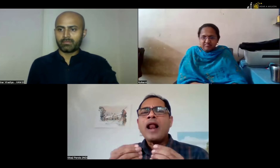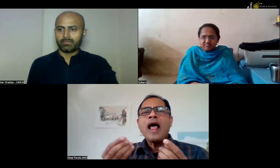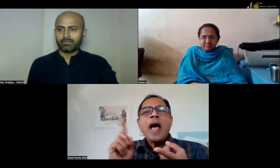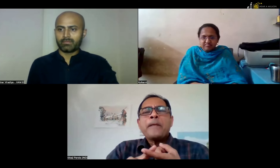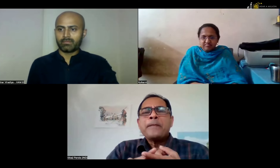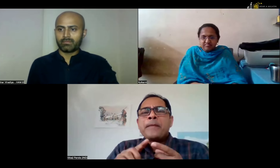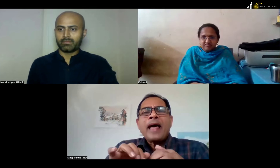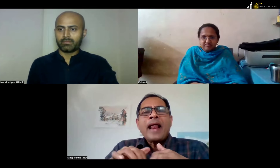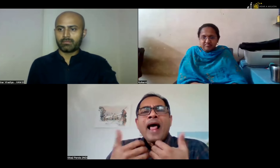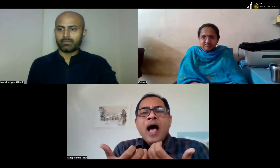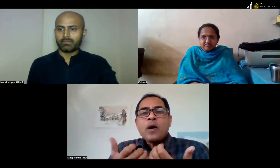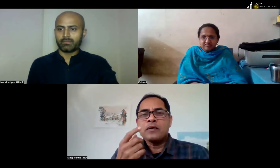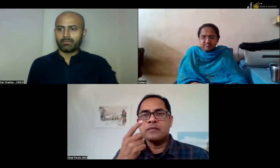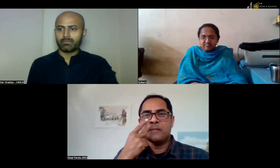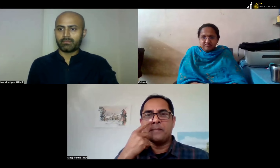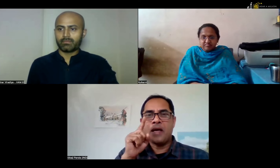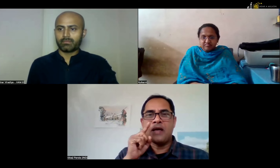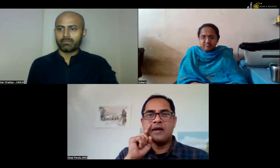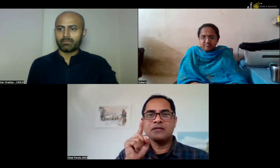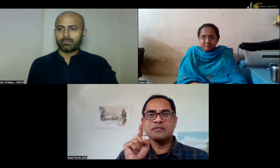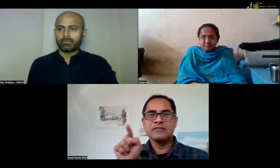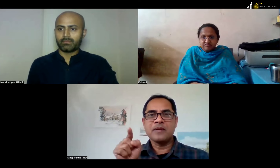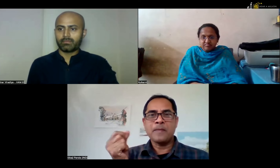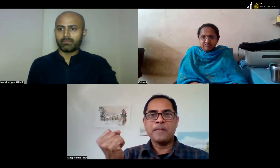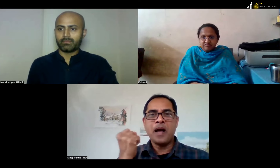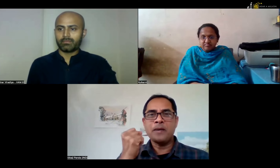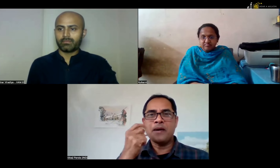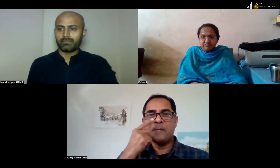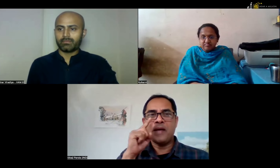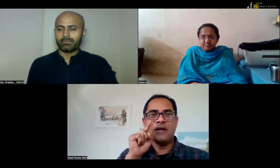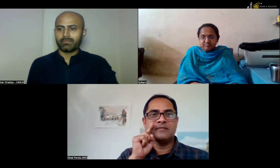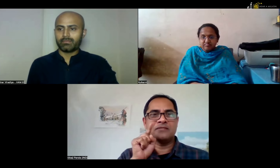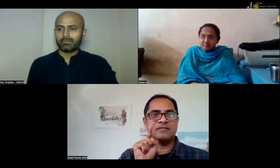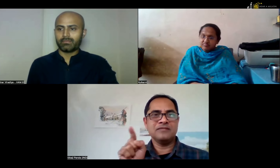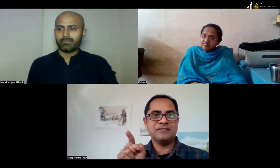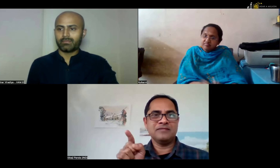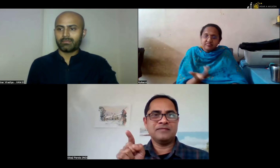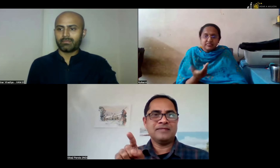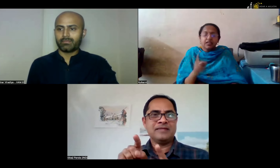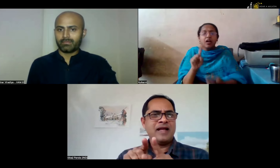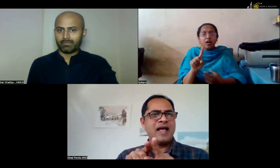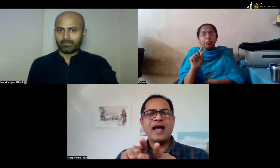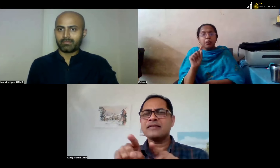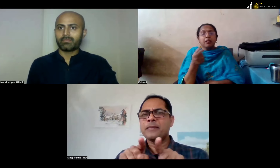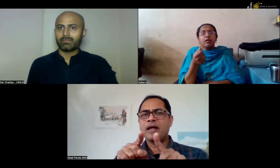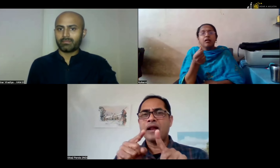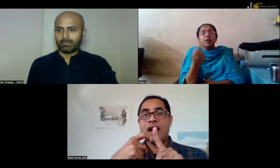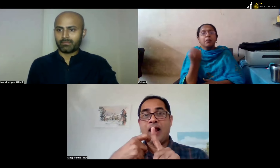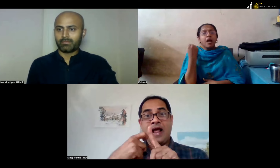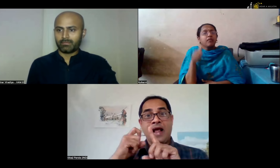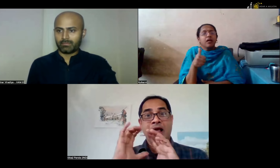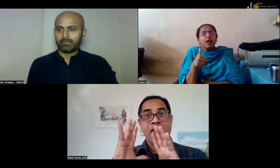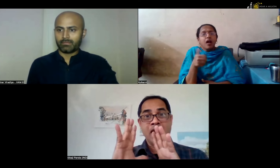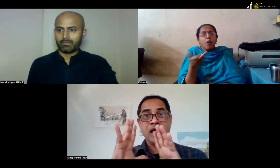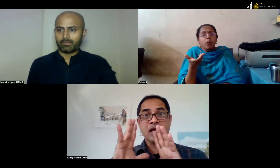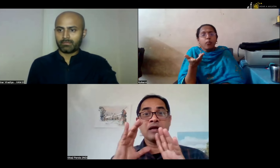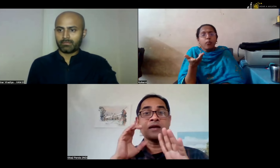the government is providing funds. But how we can go ahead with this? The power is lies with the